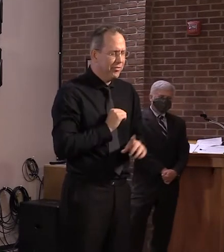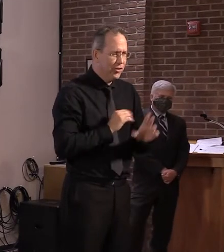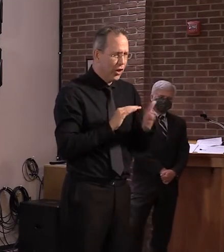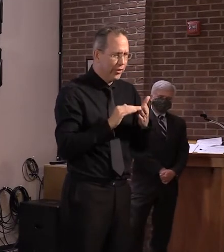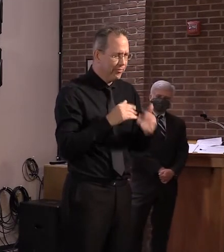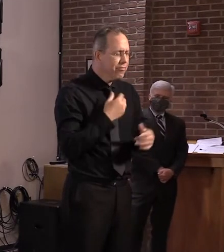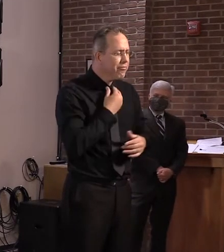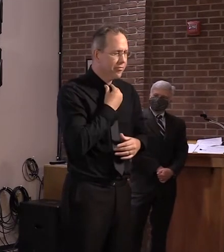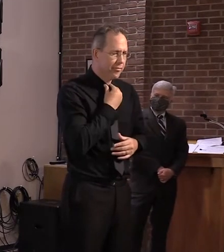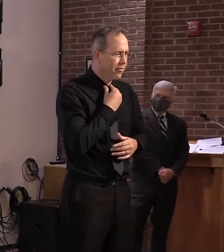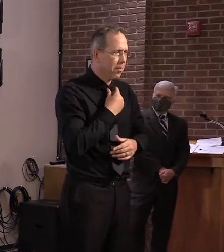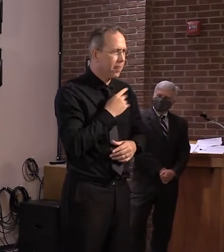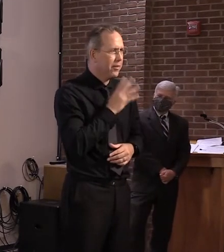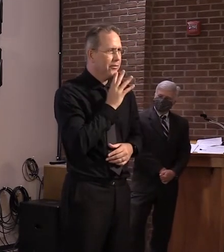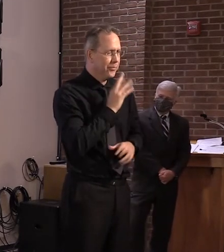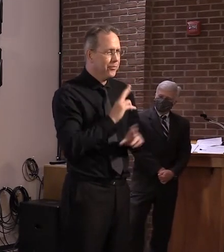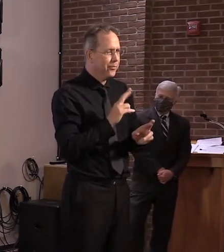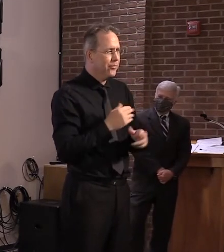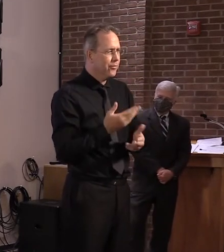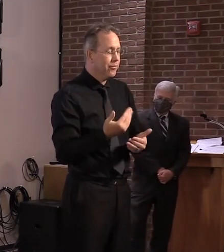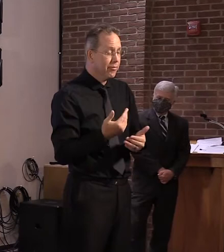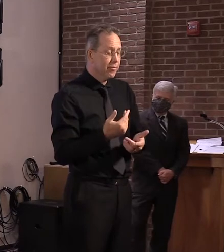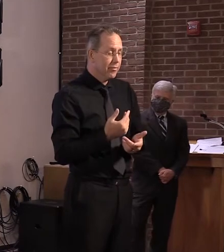Fortunately, helped me, I guess.